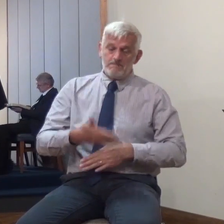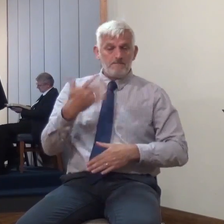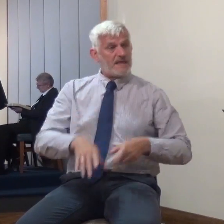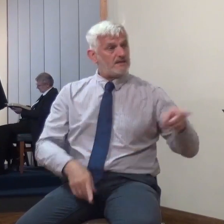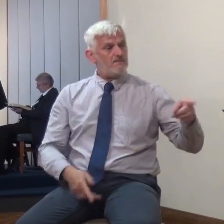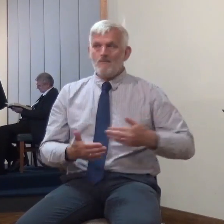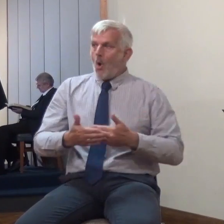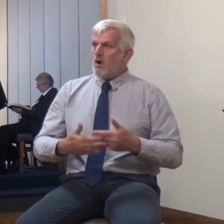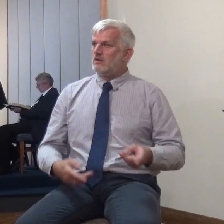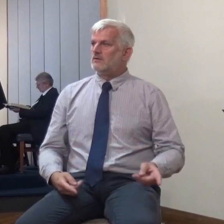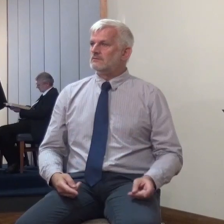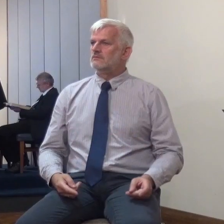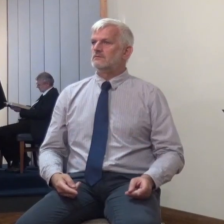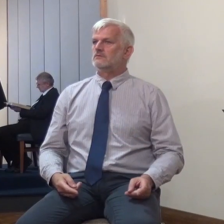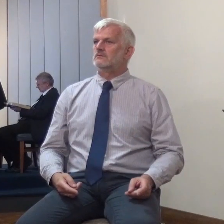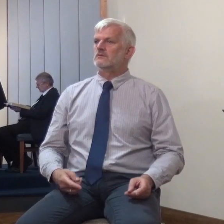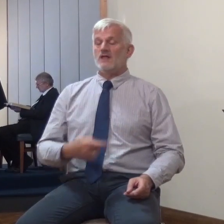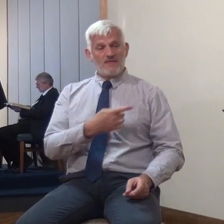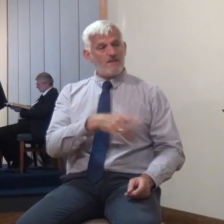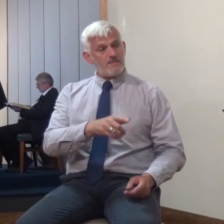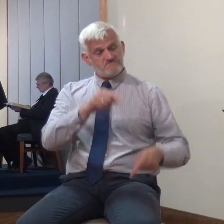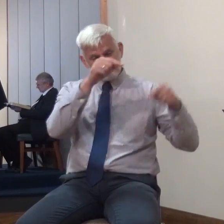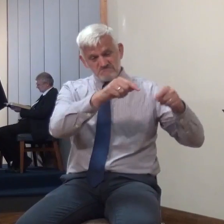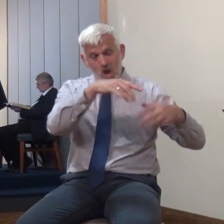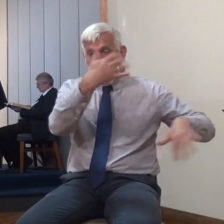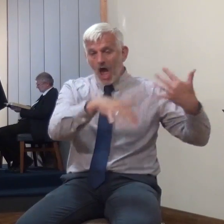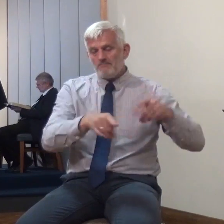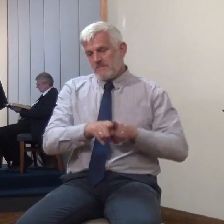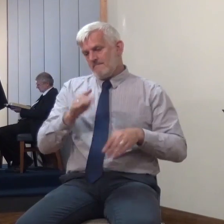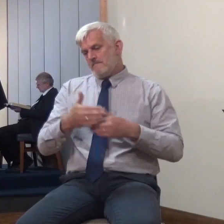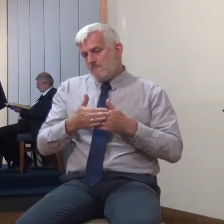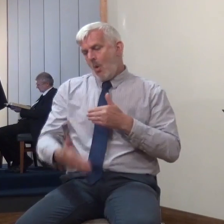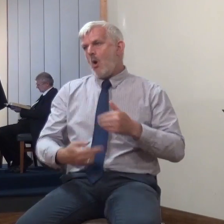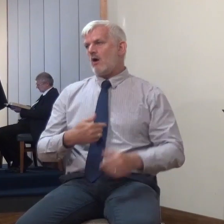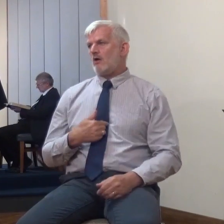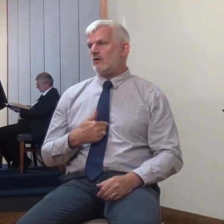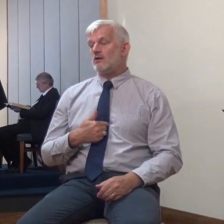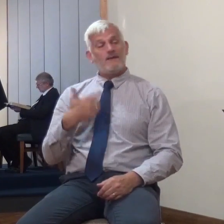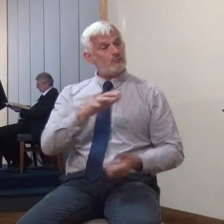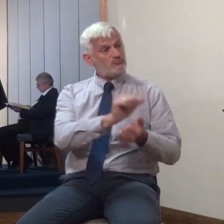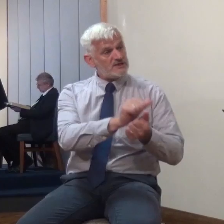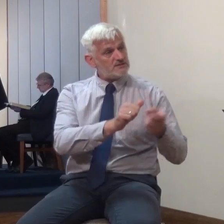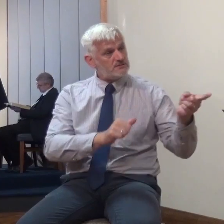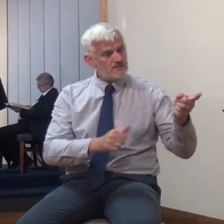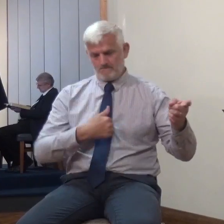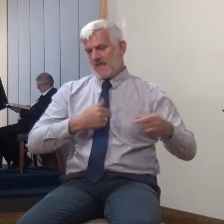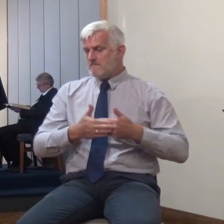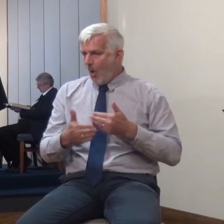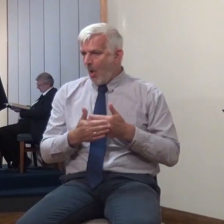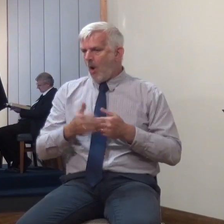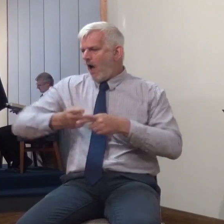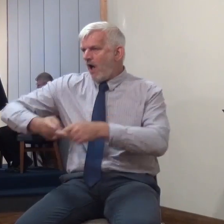abundant, in stripes, more in measure, in prisons, more frequent,